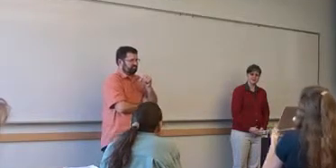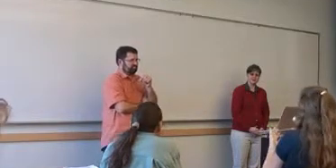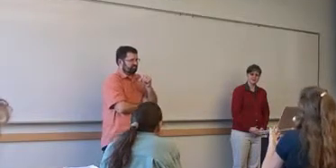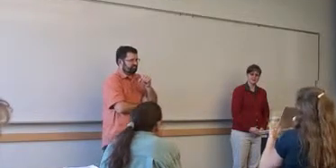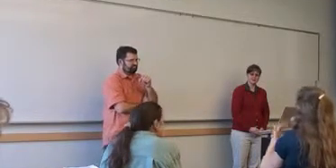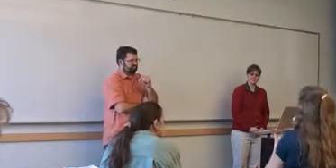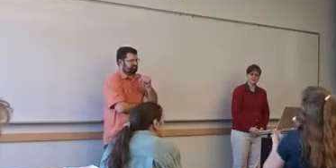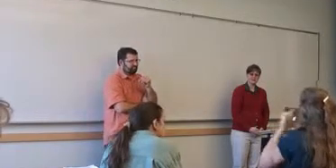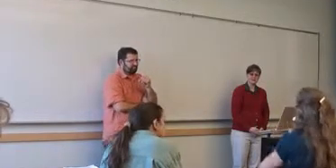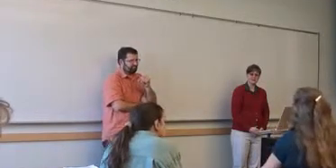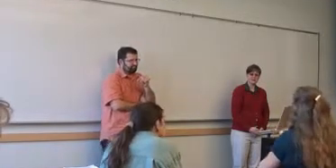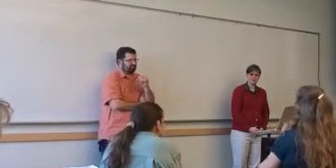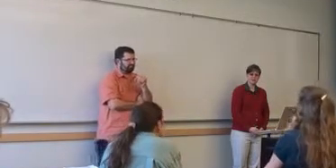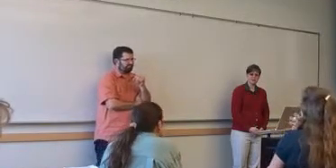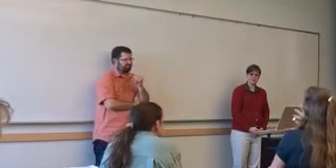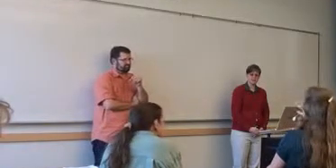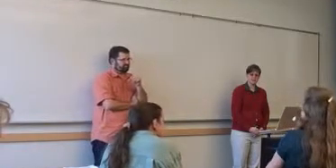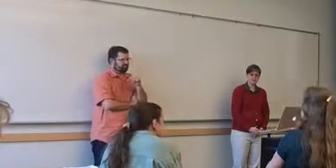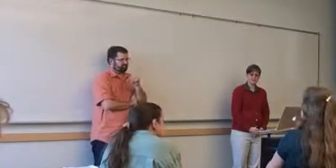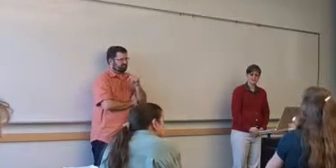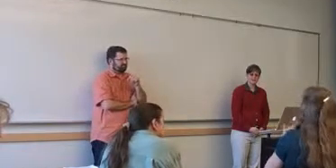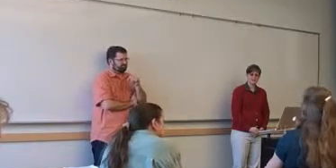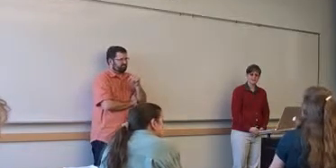silly things in sign language. I'm just really curious.